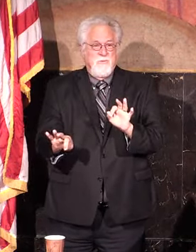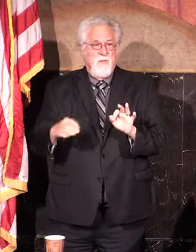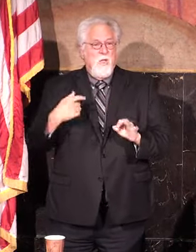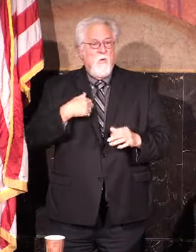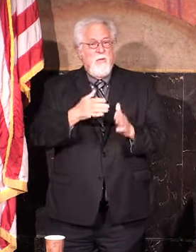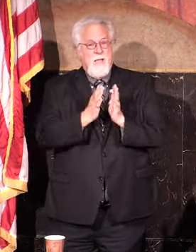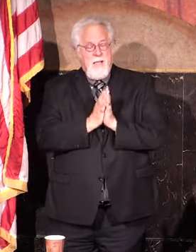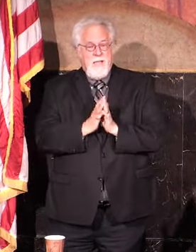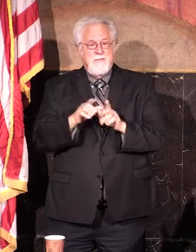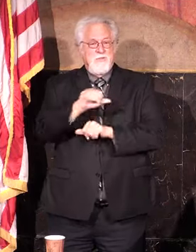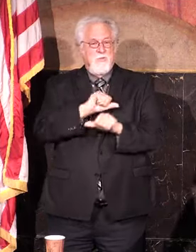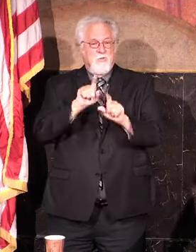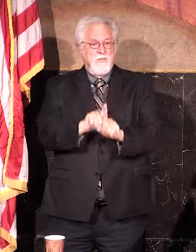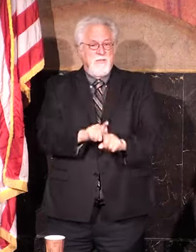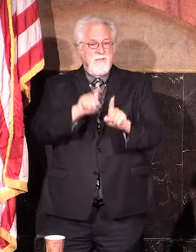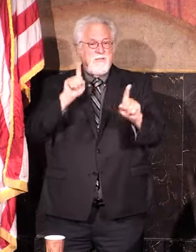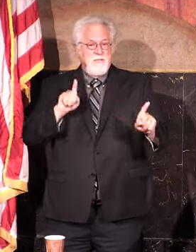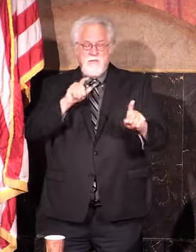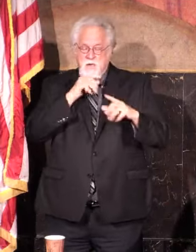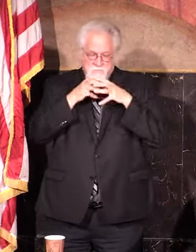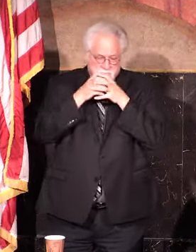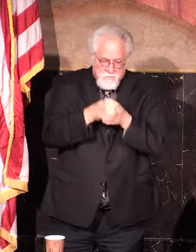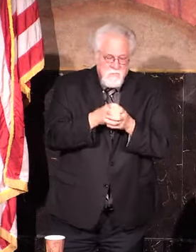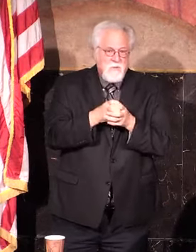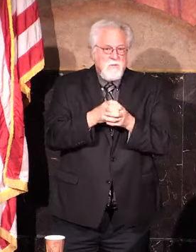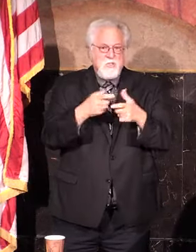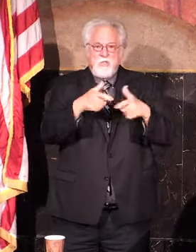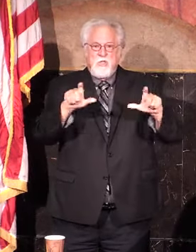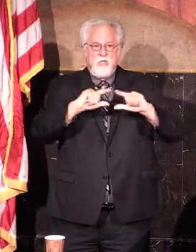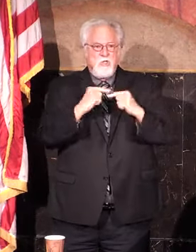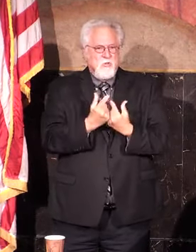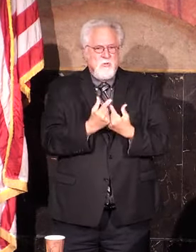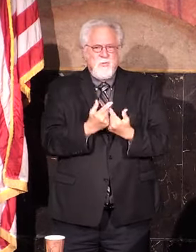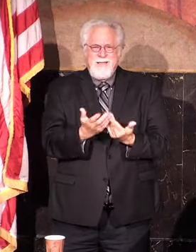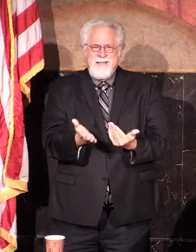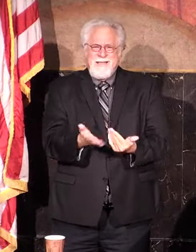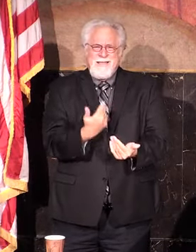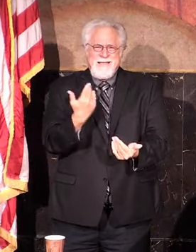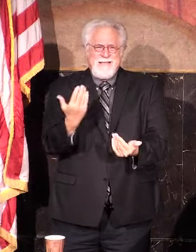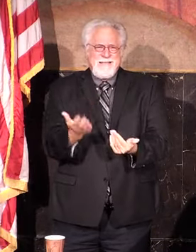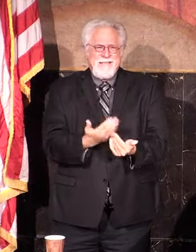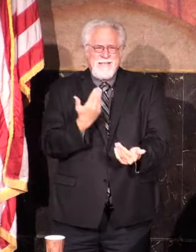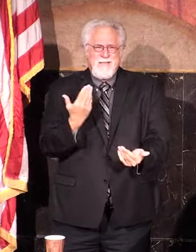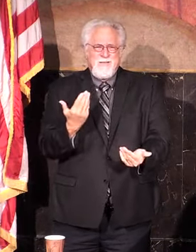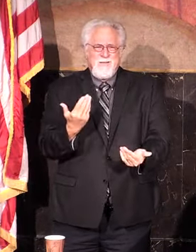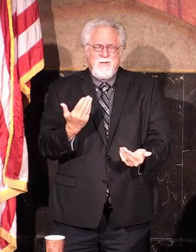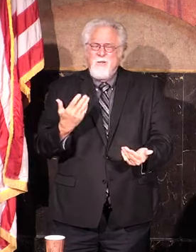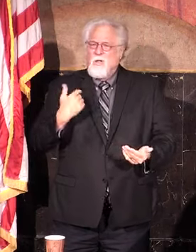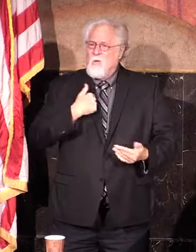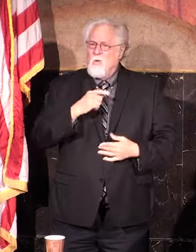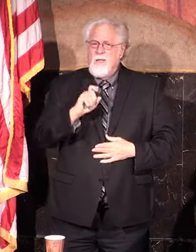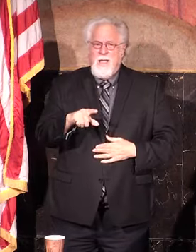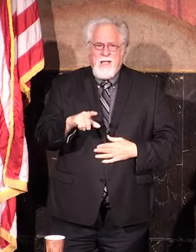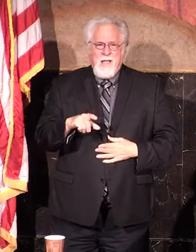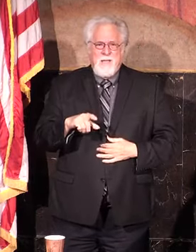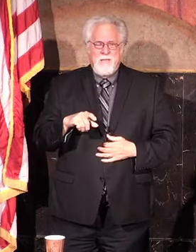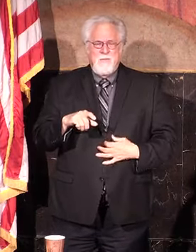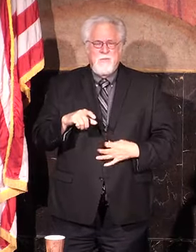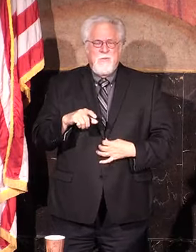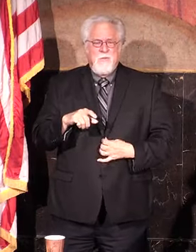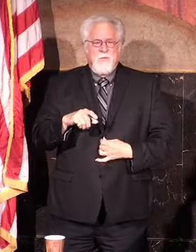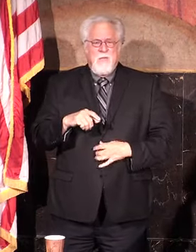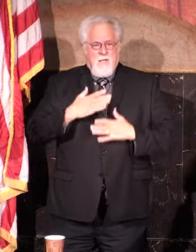that you socially distance and not congregate in large crowds. That's easy. We ask that you socially, that